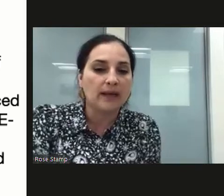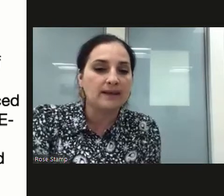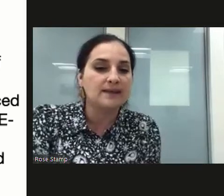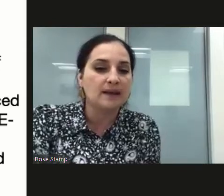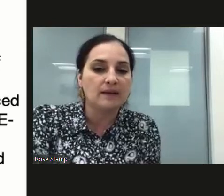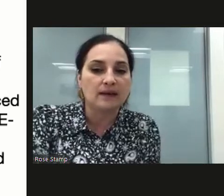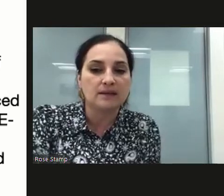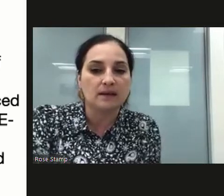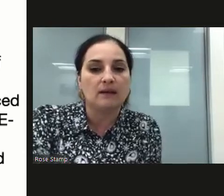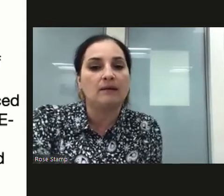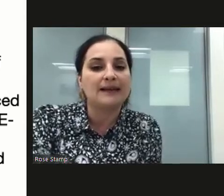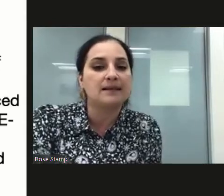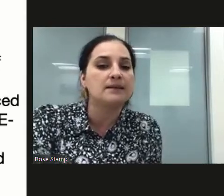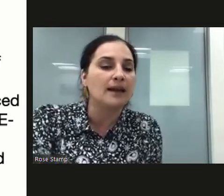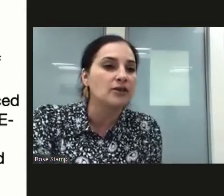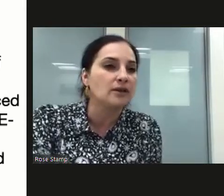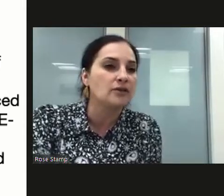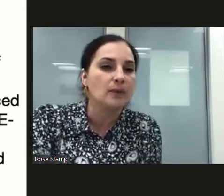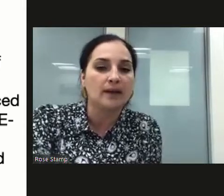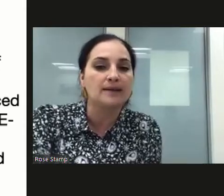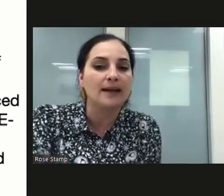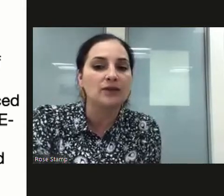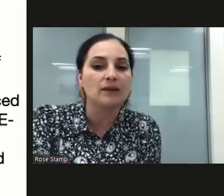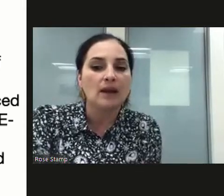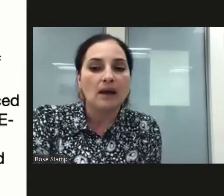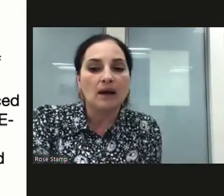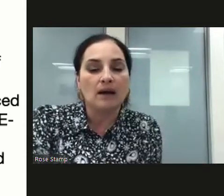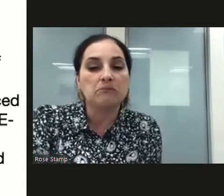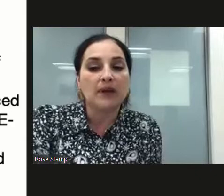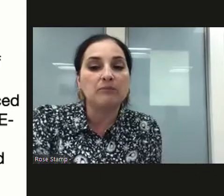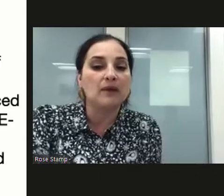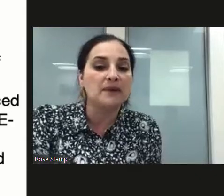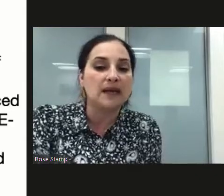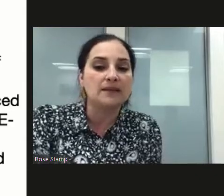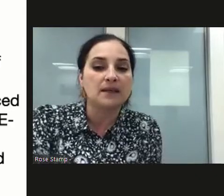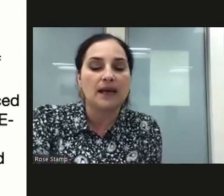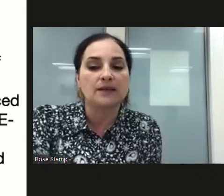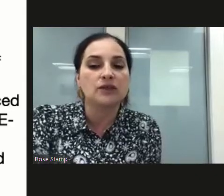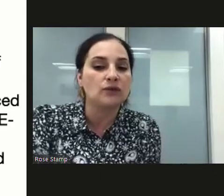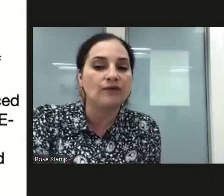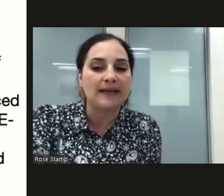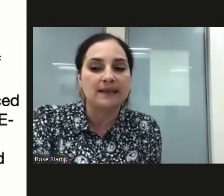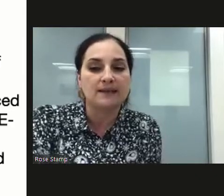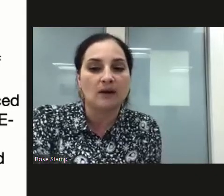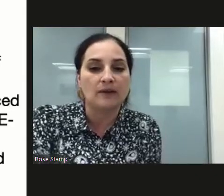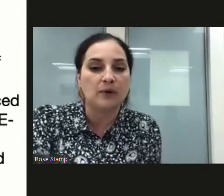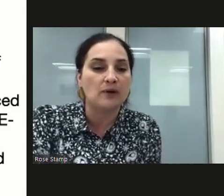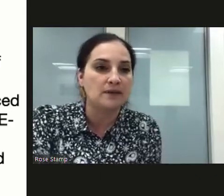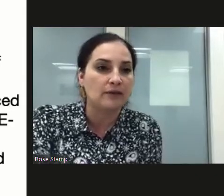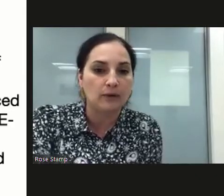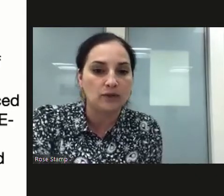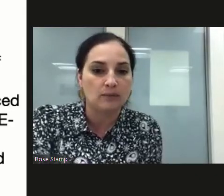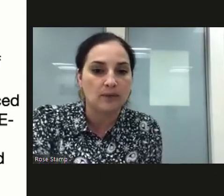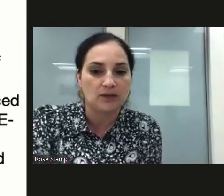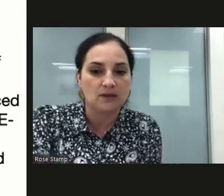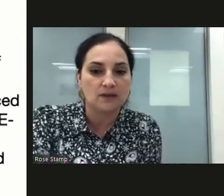And we can see that lexicalization and grammaticalization can be represented as two facets of the process